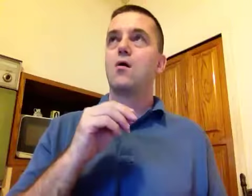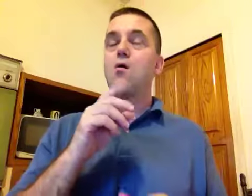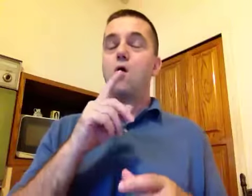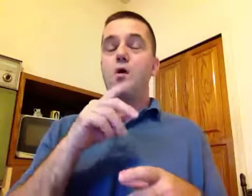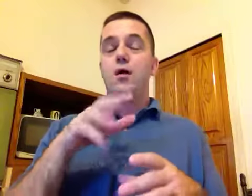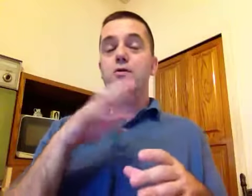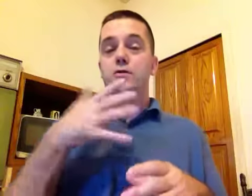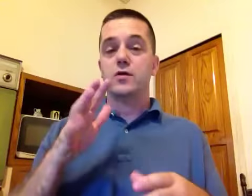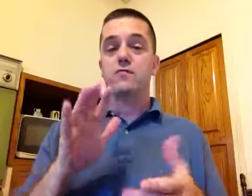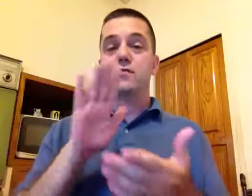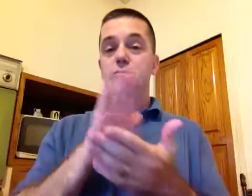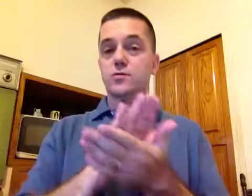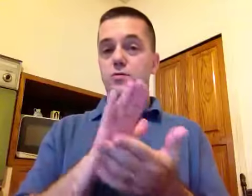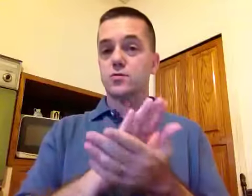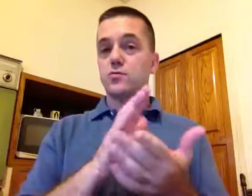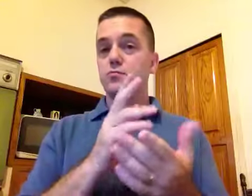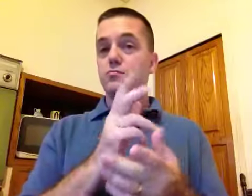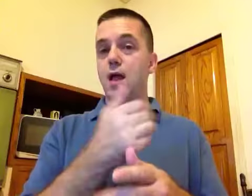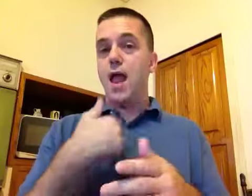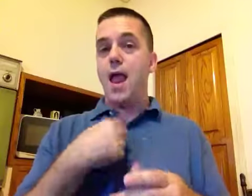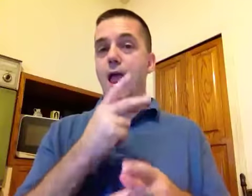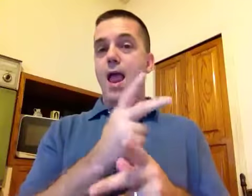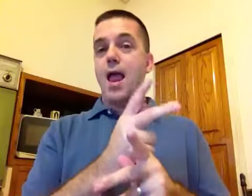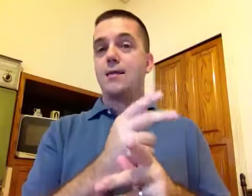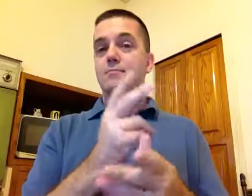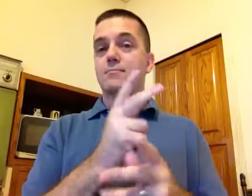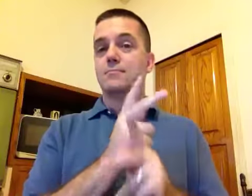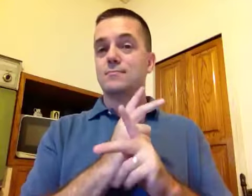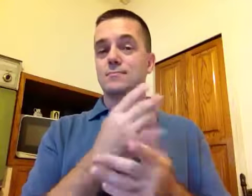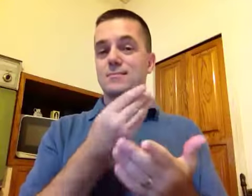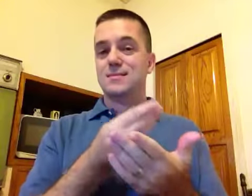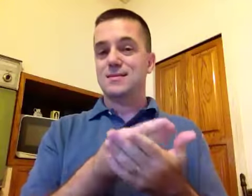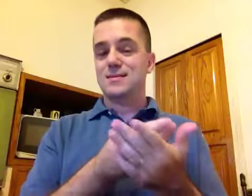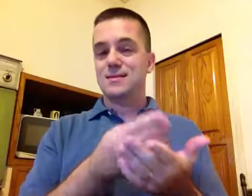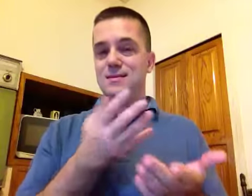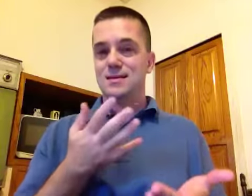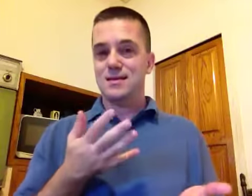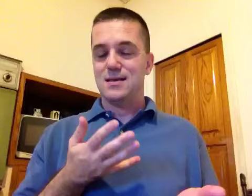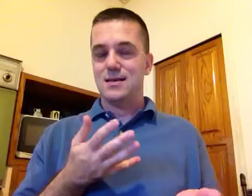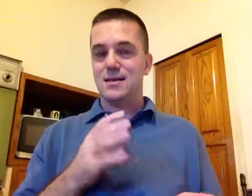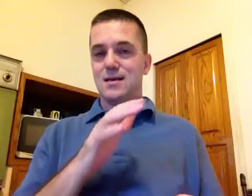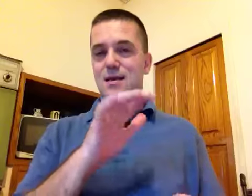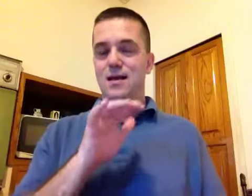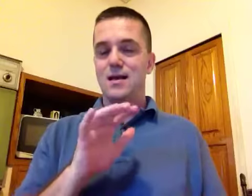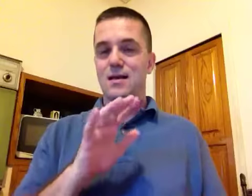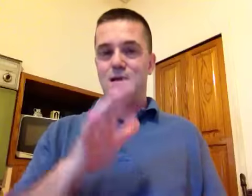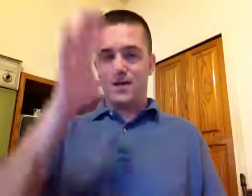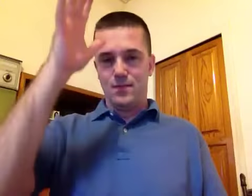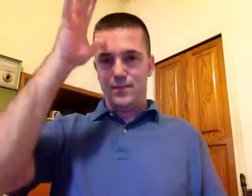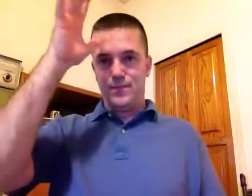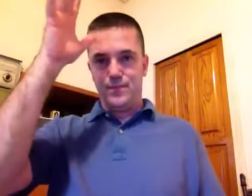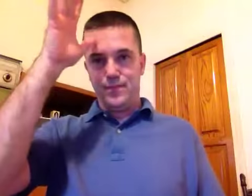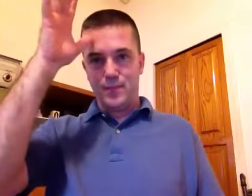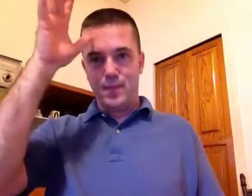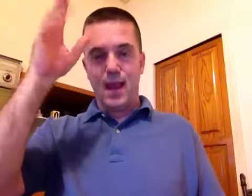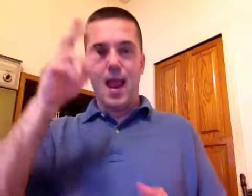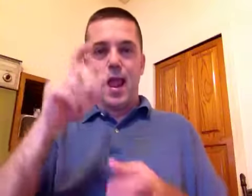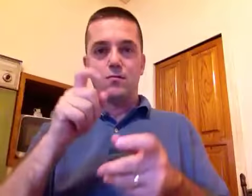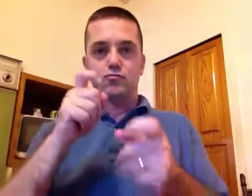that was being held by her father, who passed away. Now that her father passed away, was handling all that, it's now fallen on her, and it's all in collection and judgment to